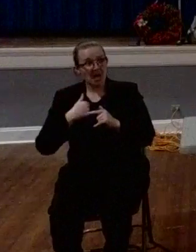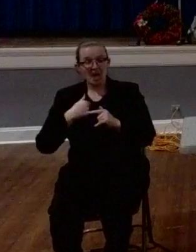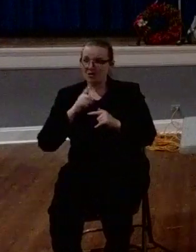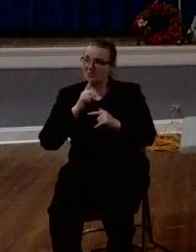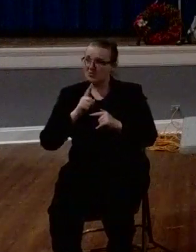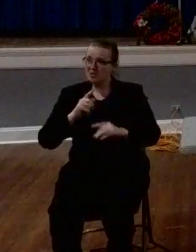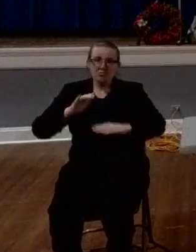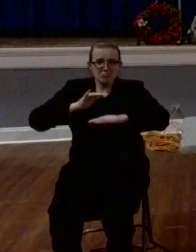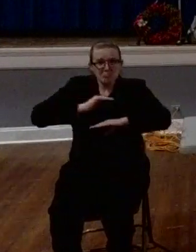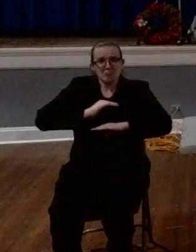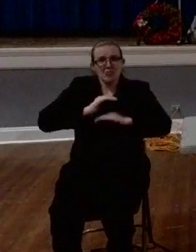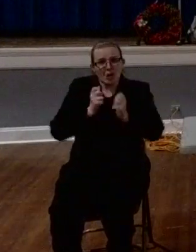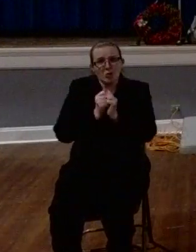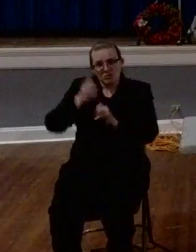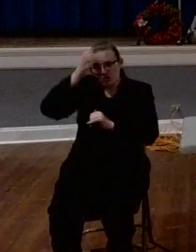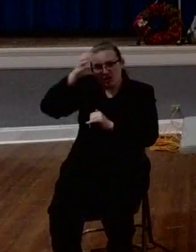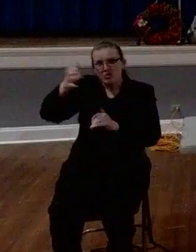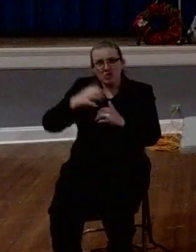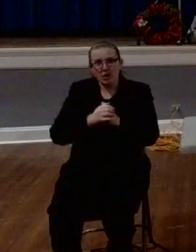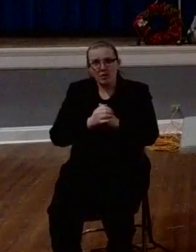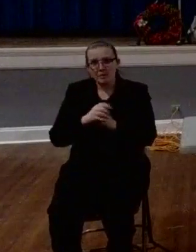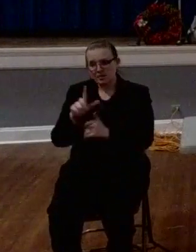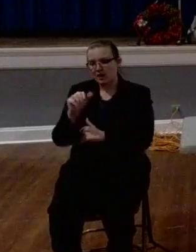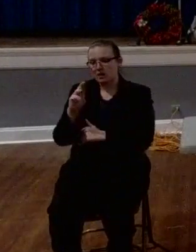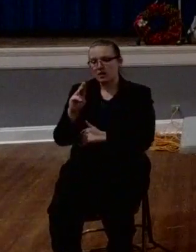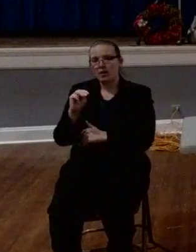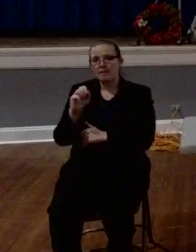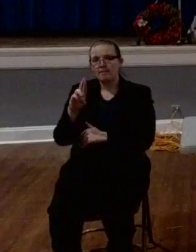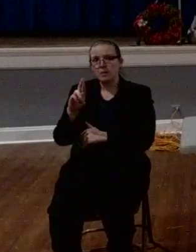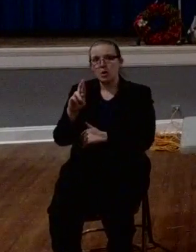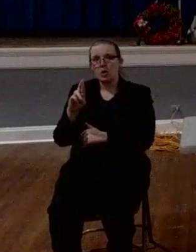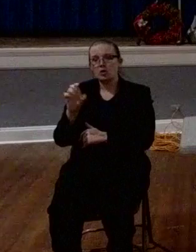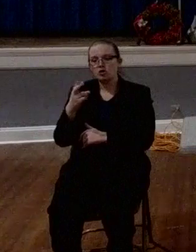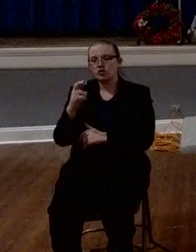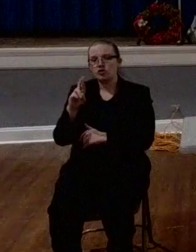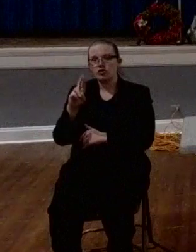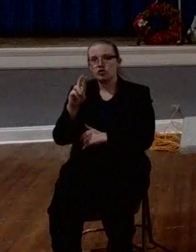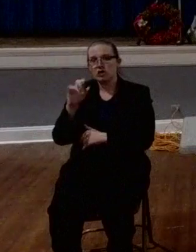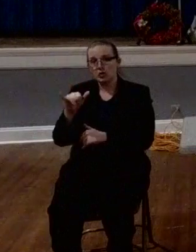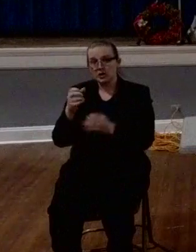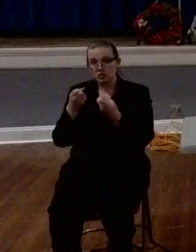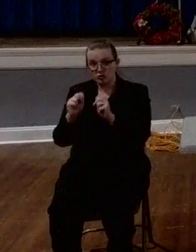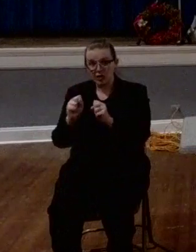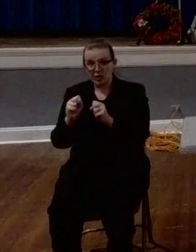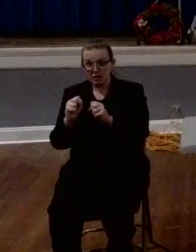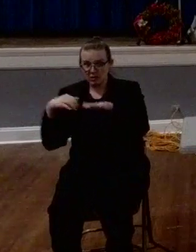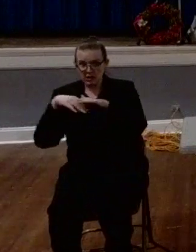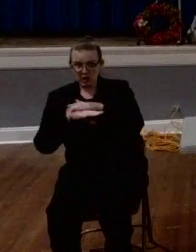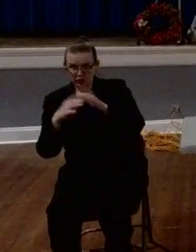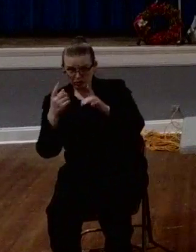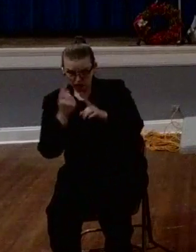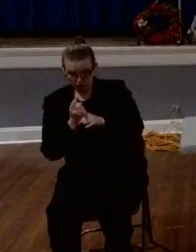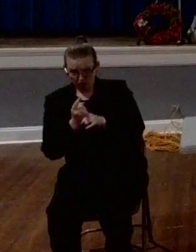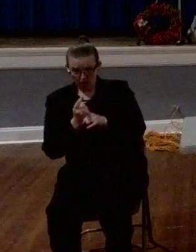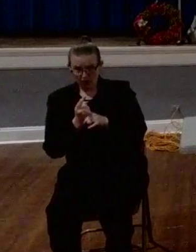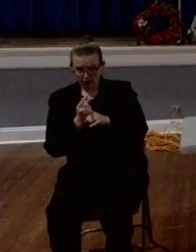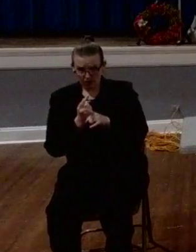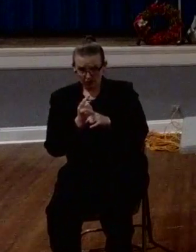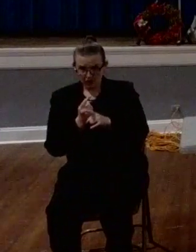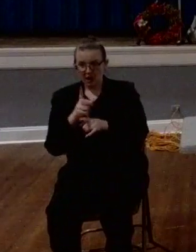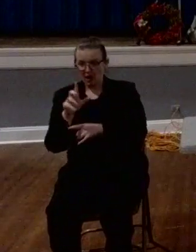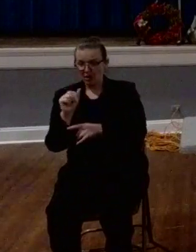your concept. The Lamar Cherry Street is where you're having the entrance. So